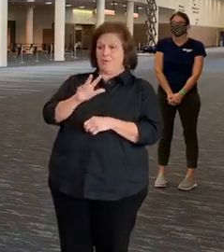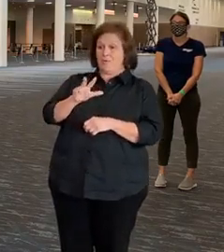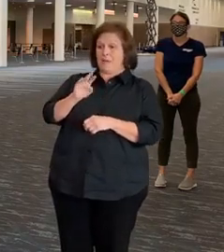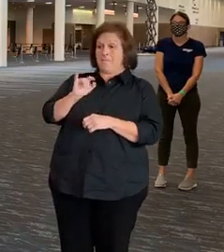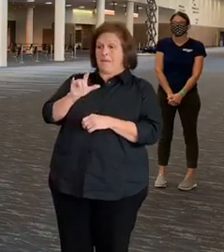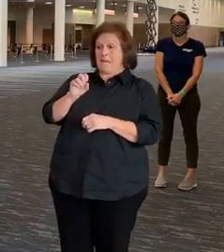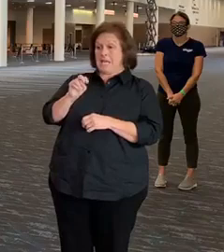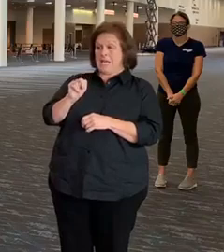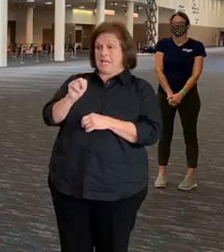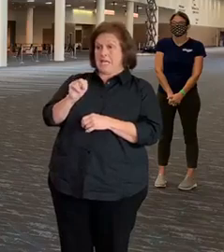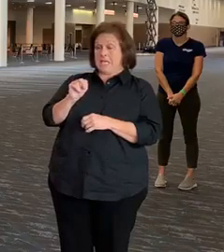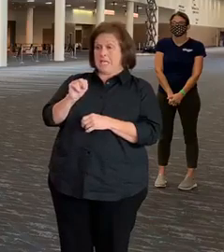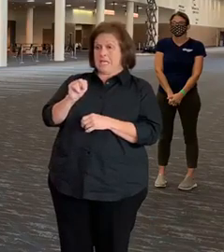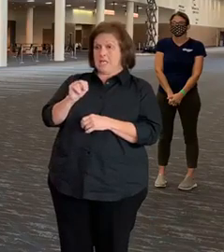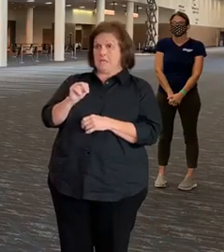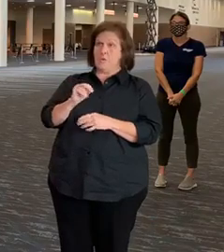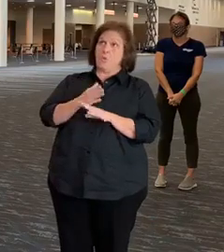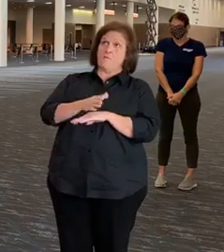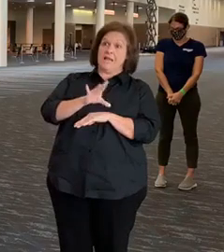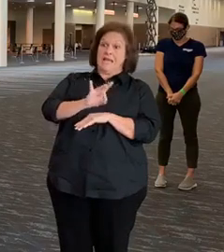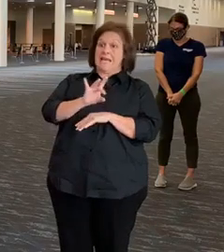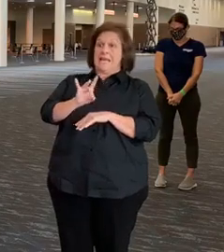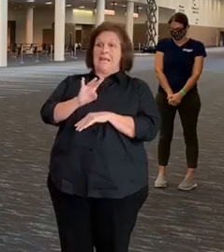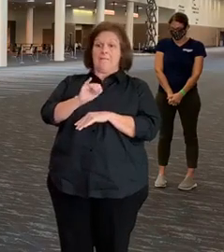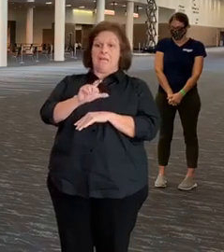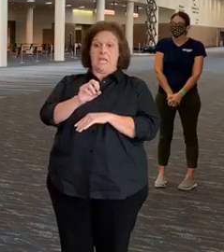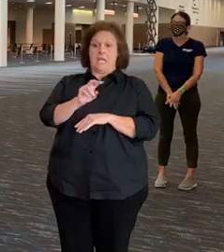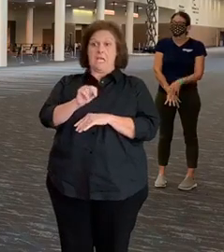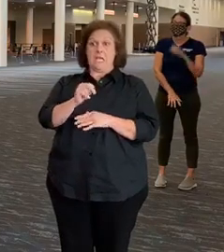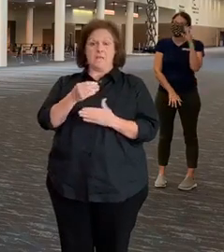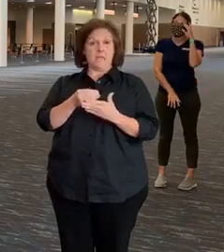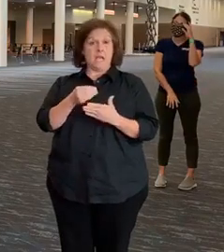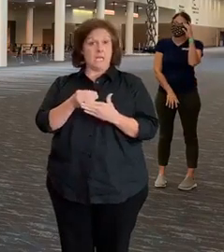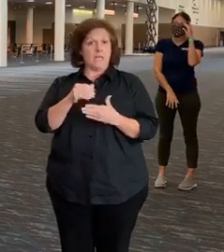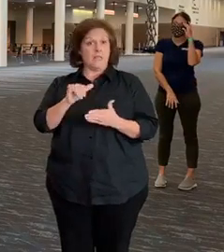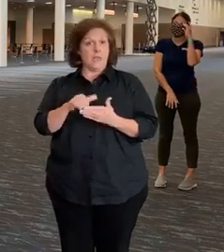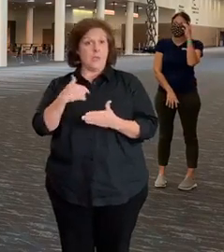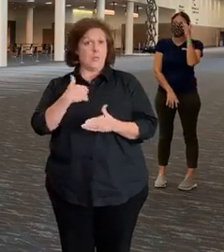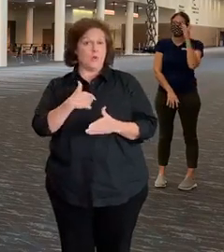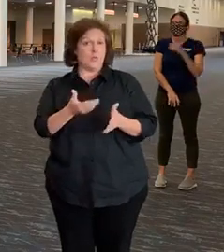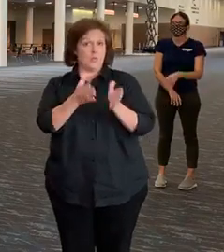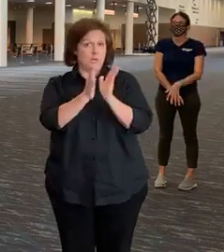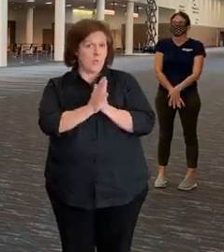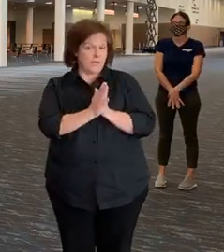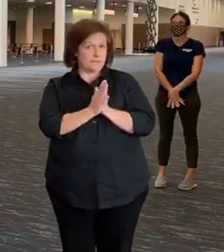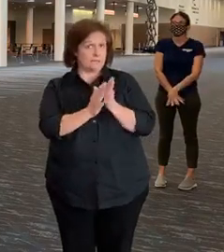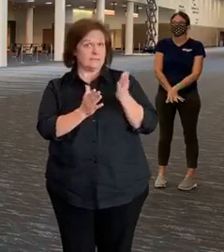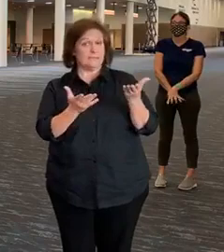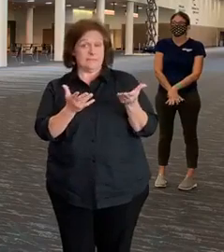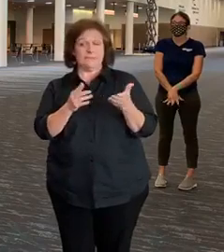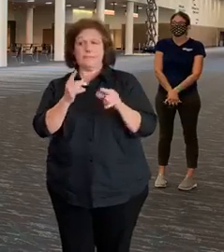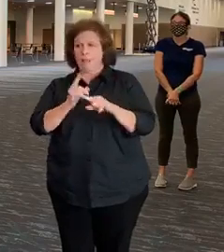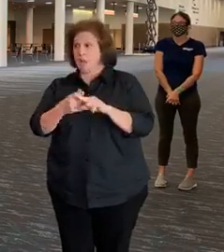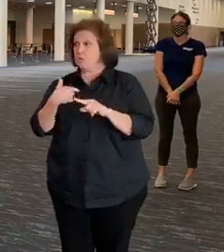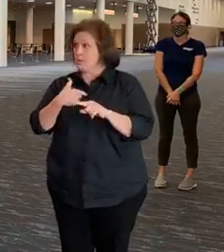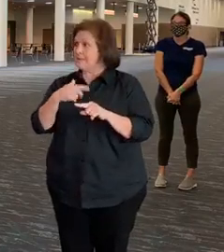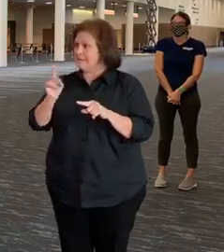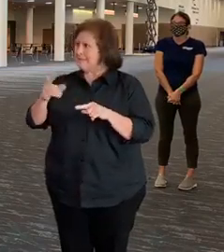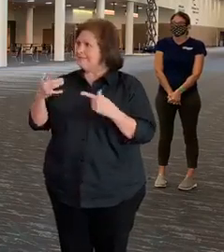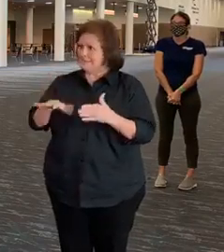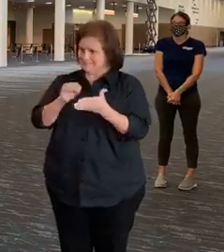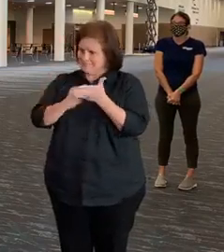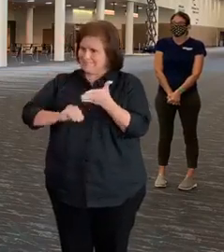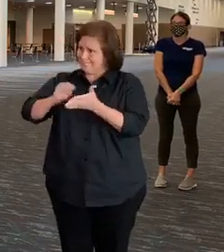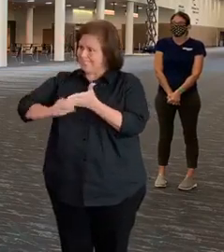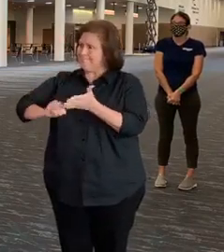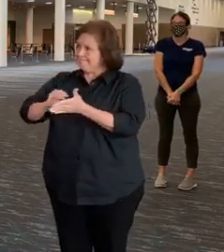$43 million out of over $88 million that has been requested and, of course, documented. And so when we